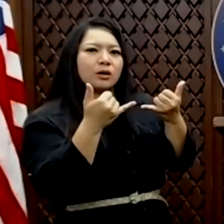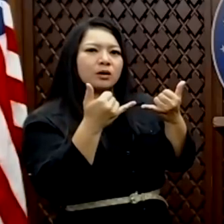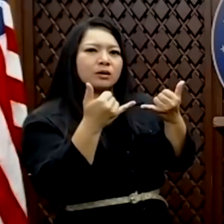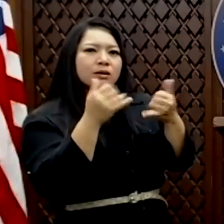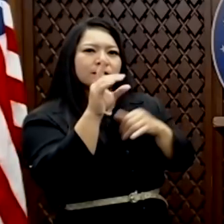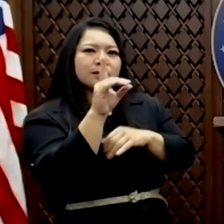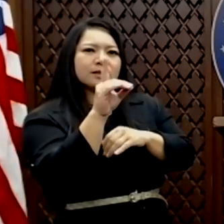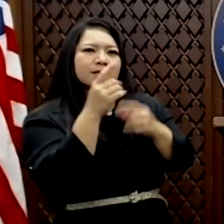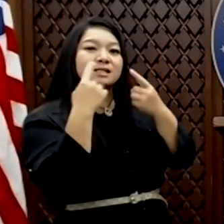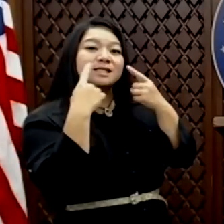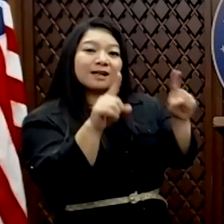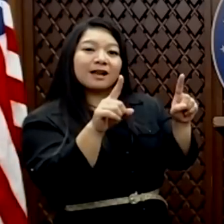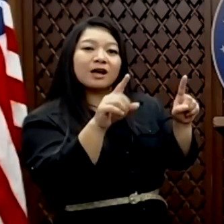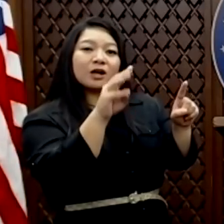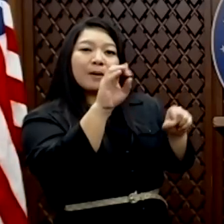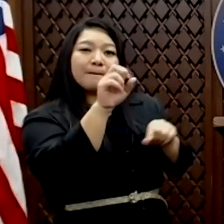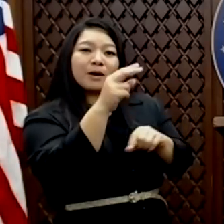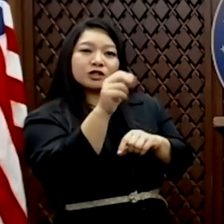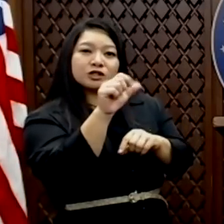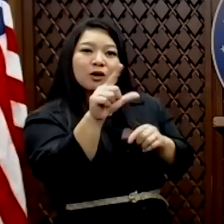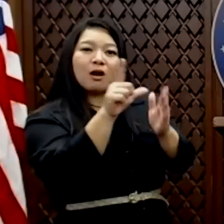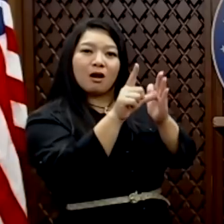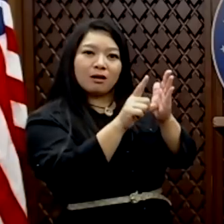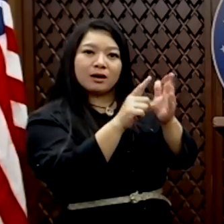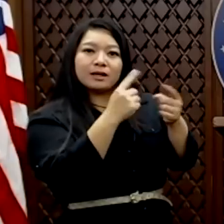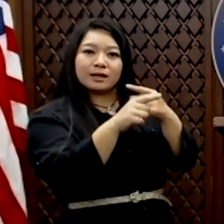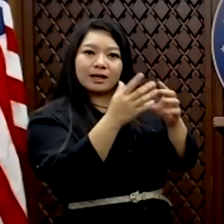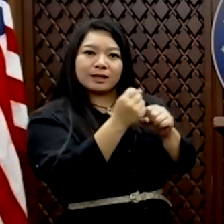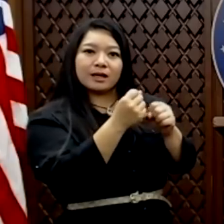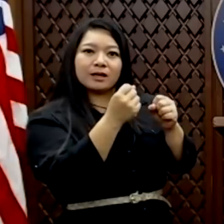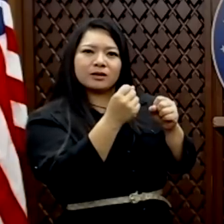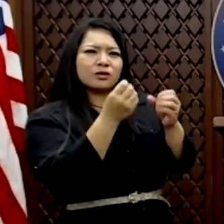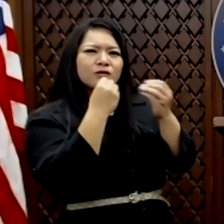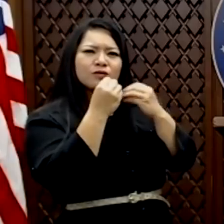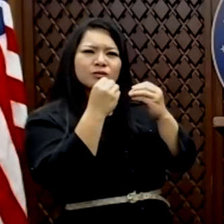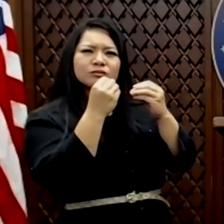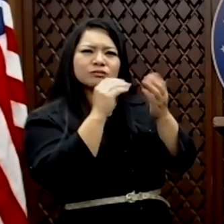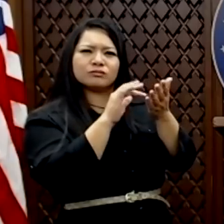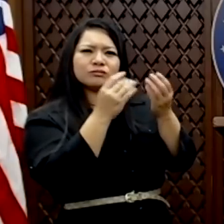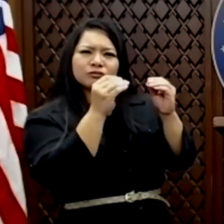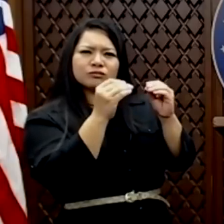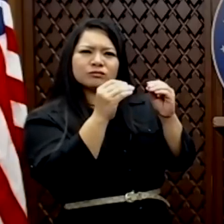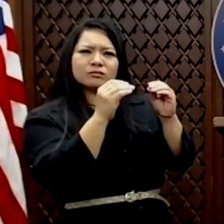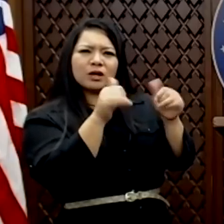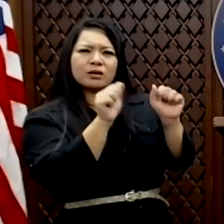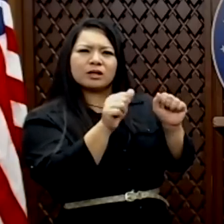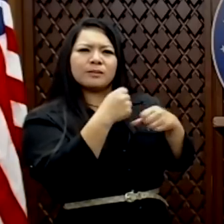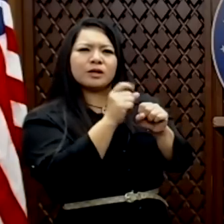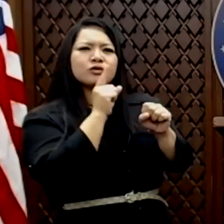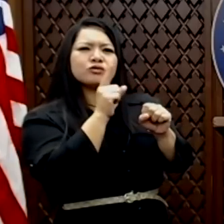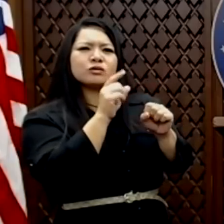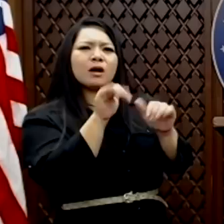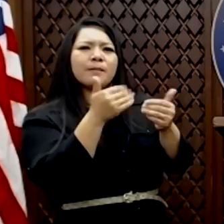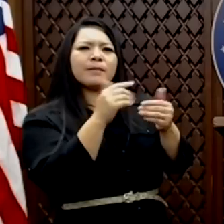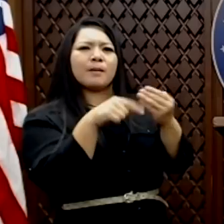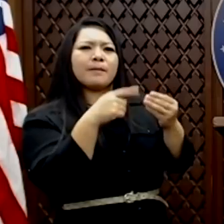some sort of martial law, which means they can't get groceries. How can you assure the public about pharmacies,